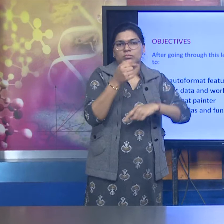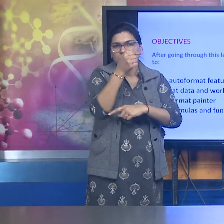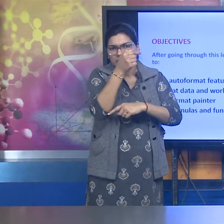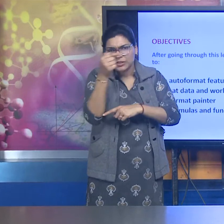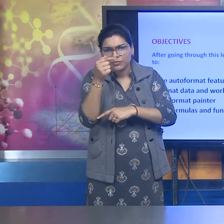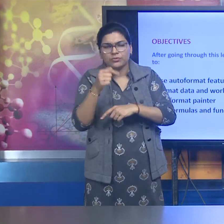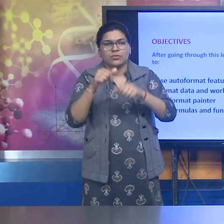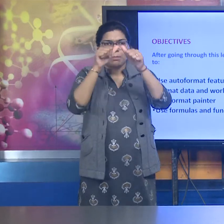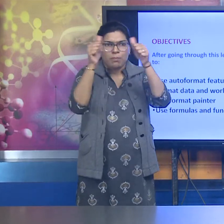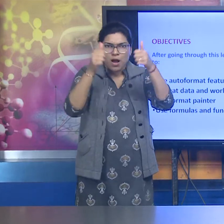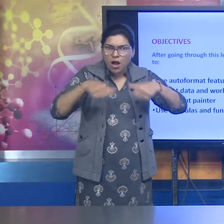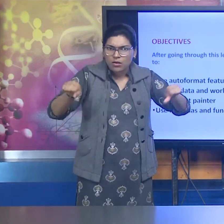use